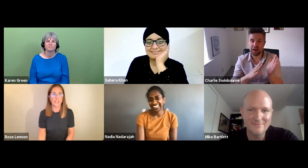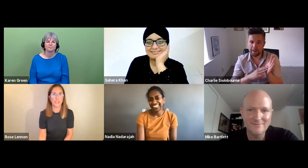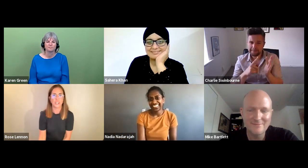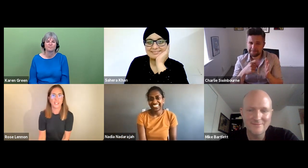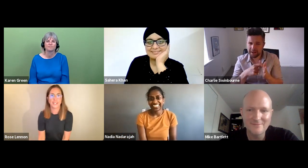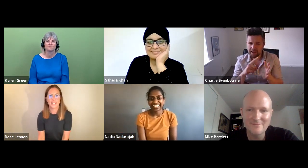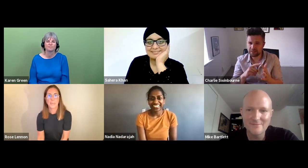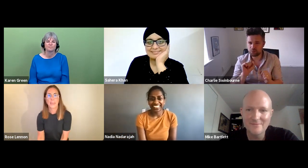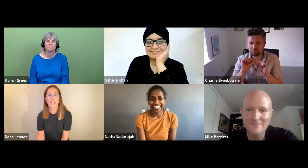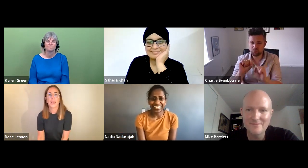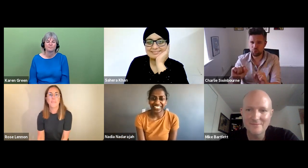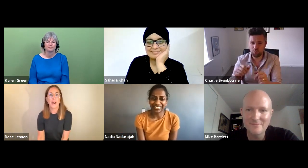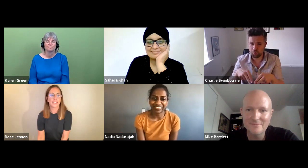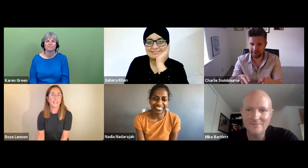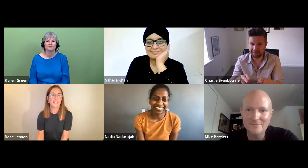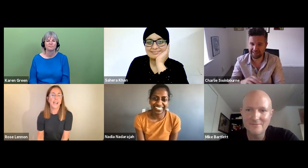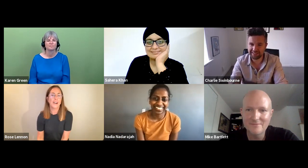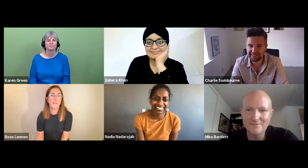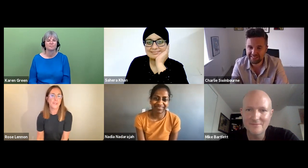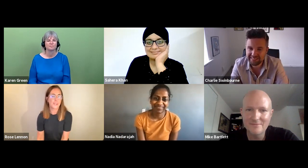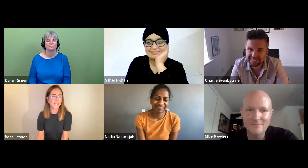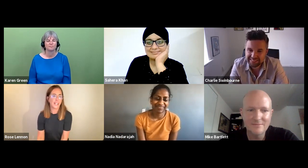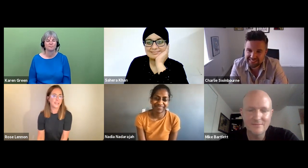page. Mike, what's your style?